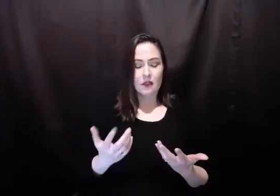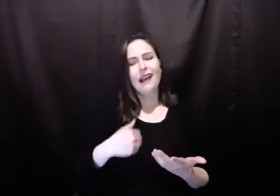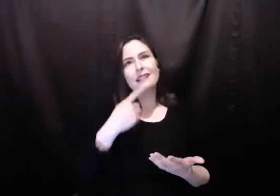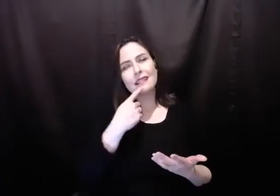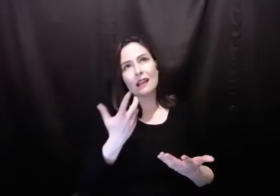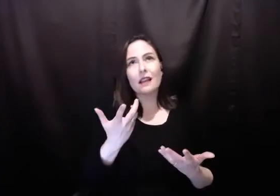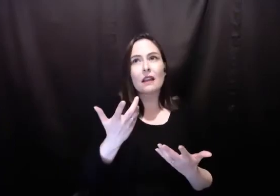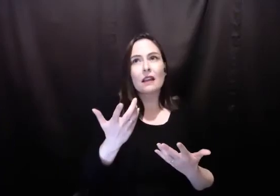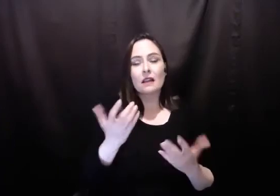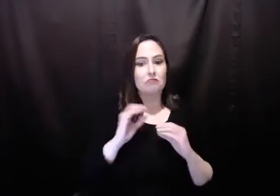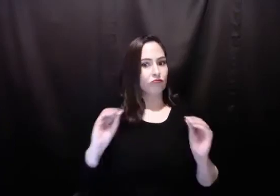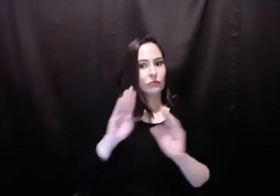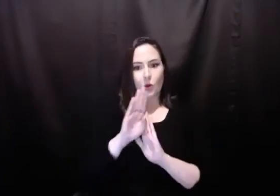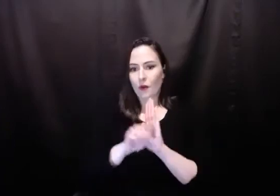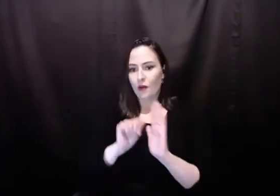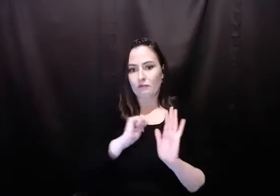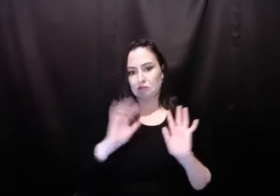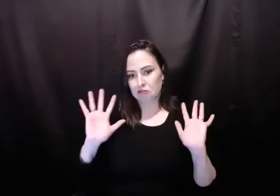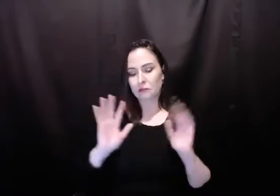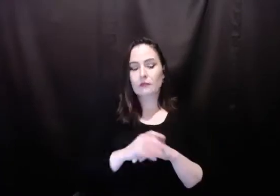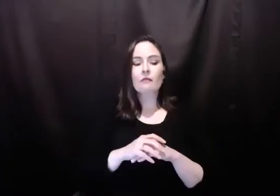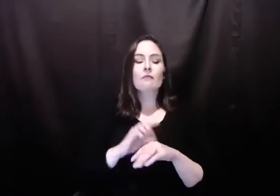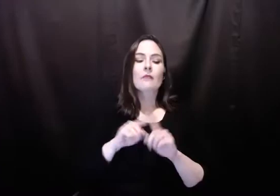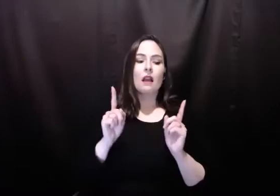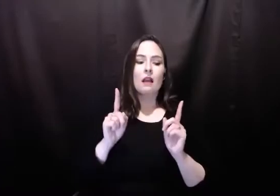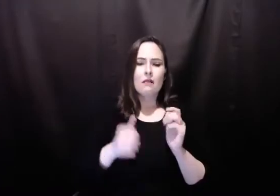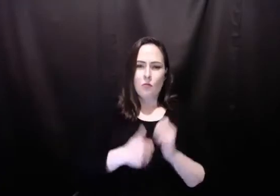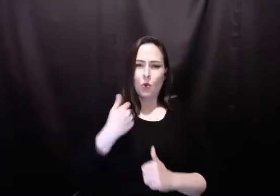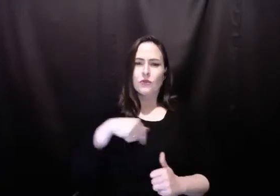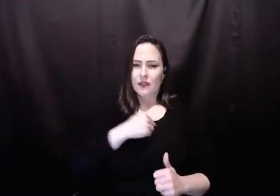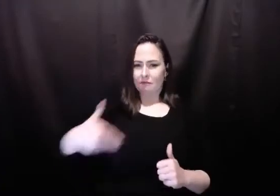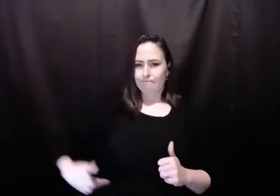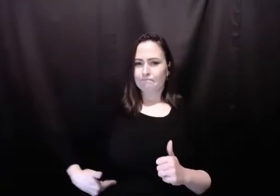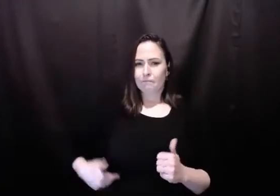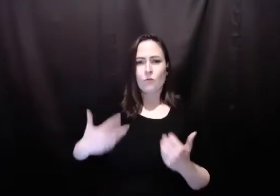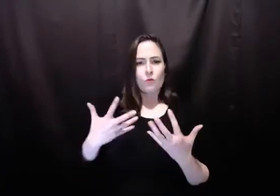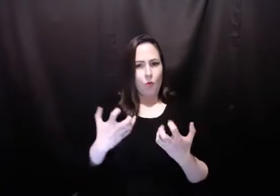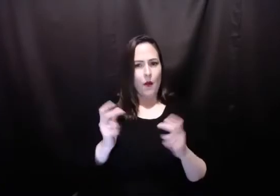have a need for some control in our lives. We do have a need, for some basic,